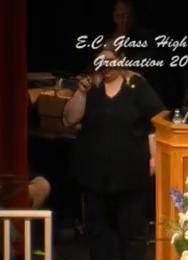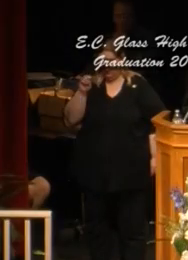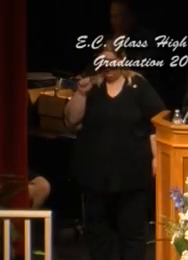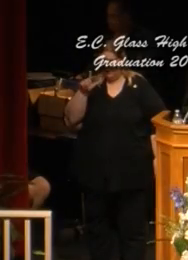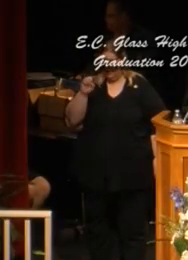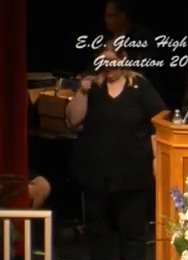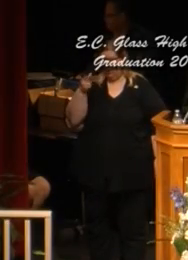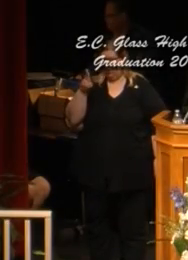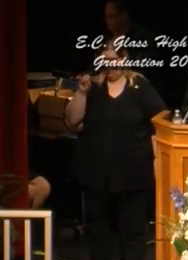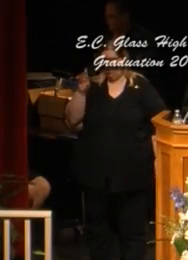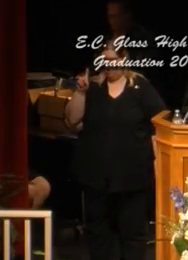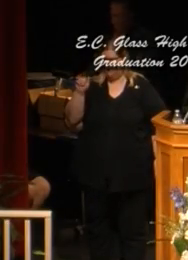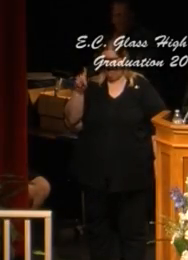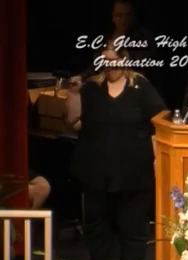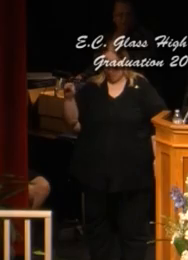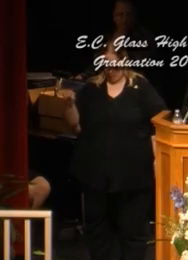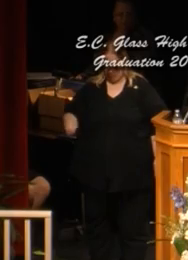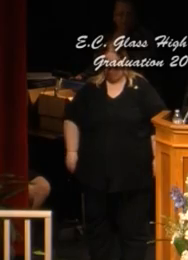Rosalina Bordado.